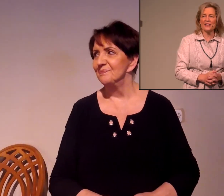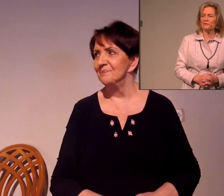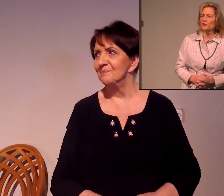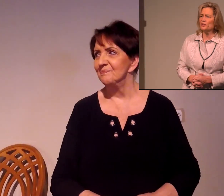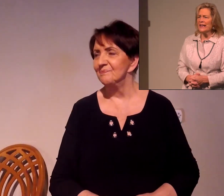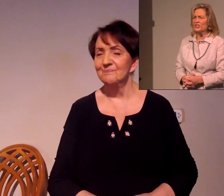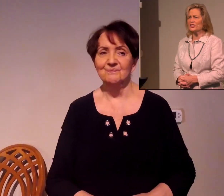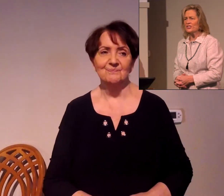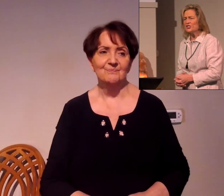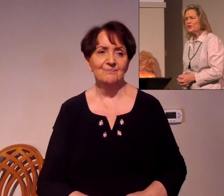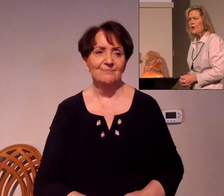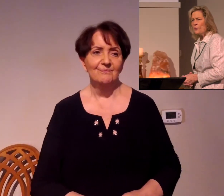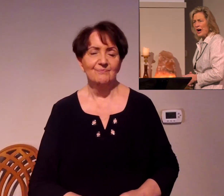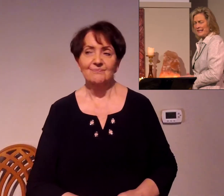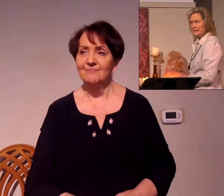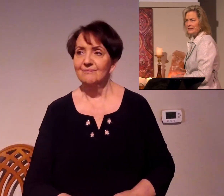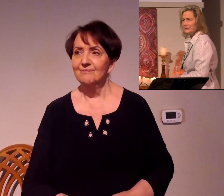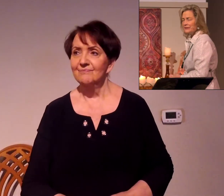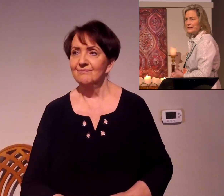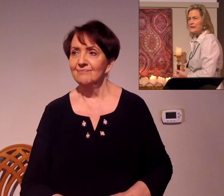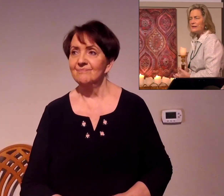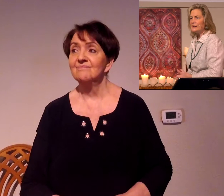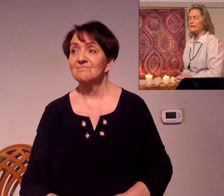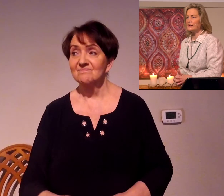Y'all have had a few yeses that you don't want.